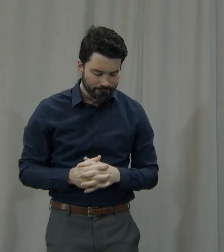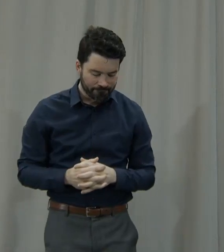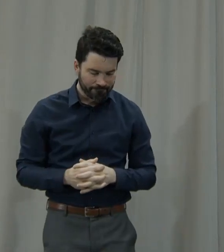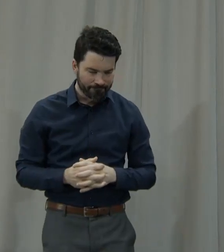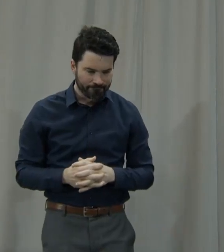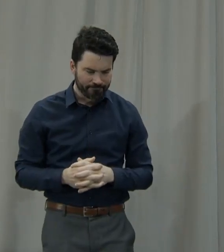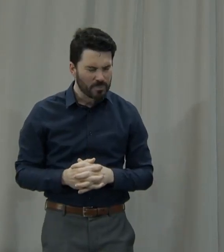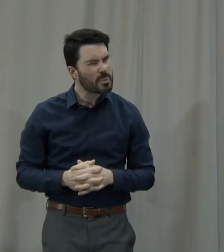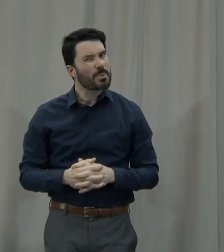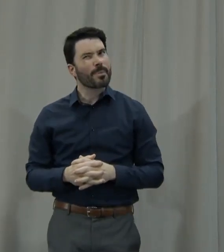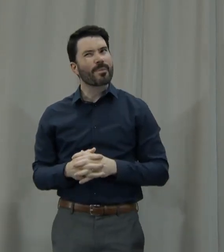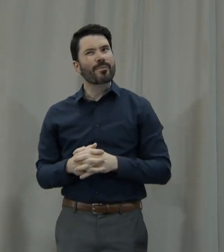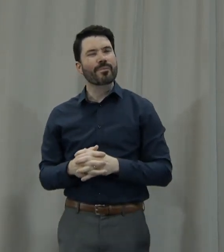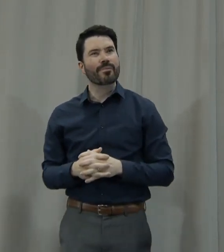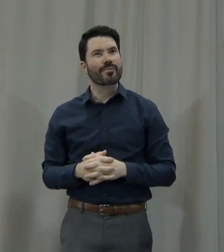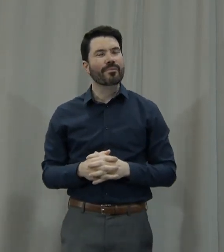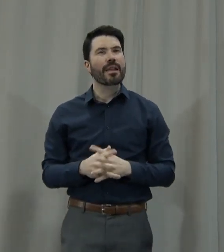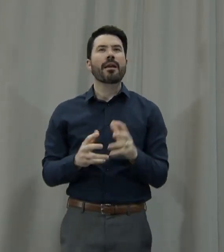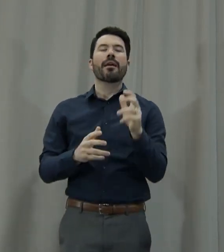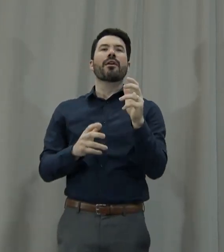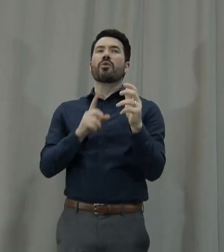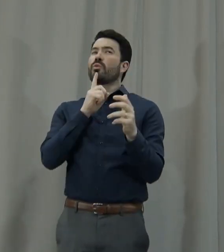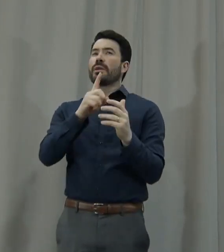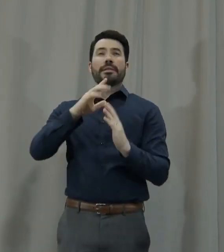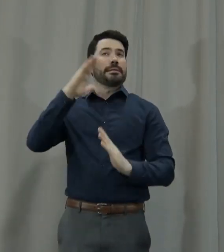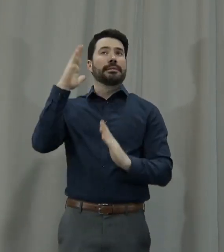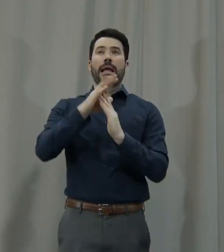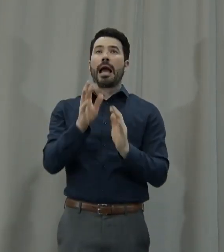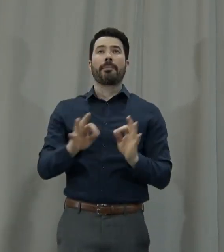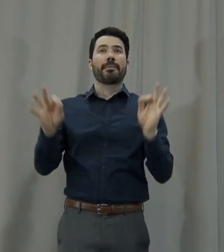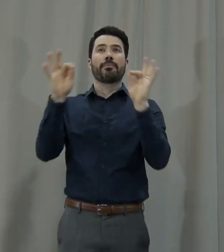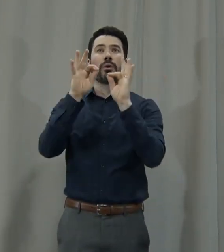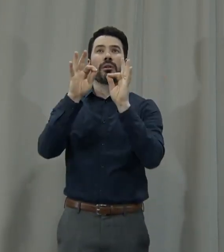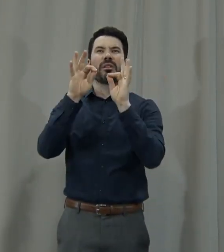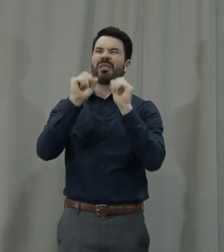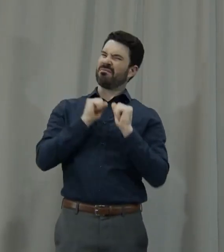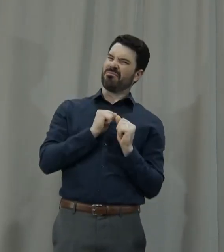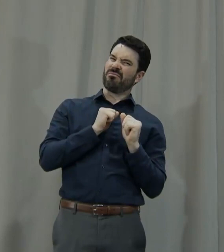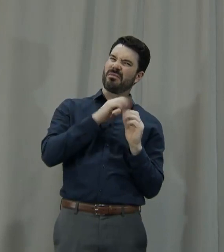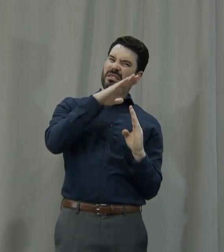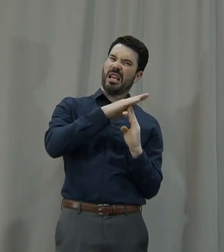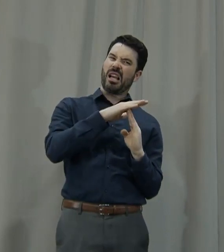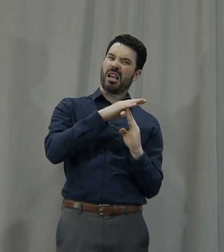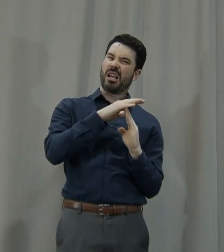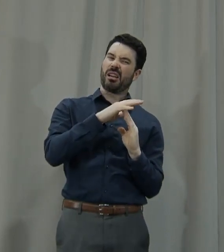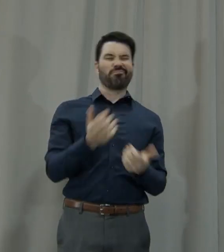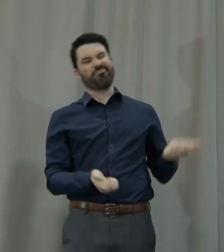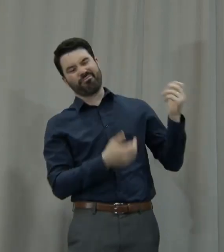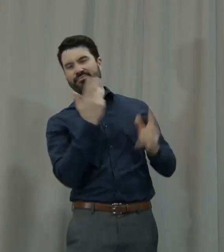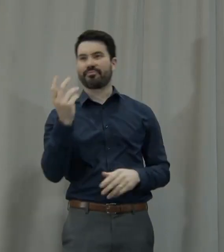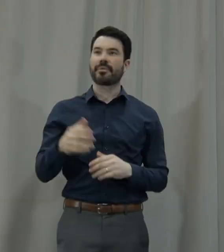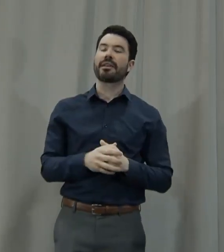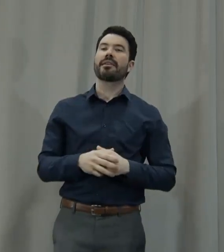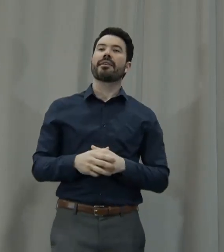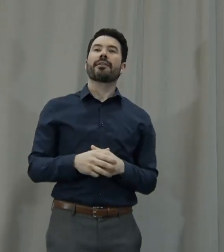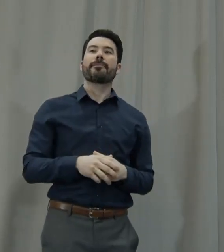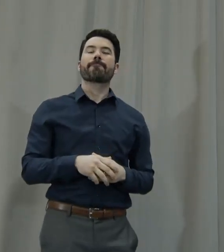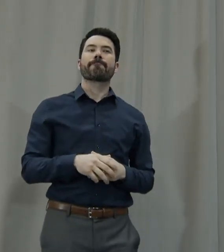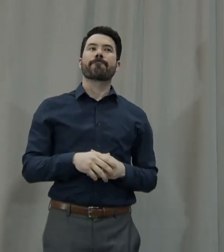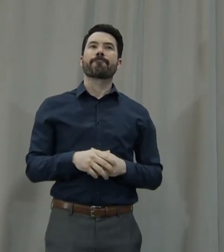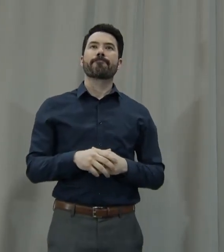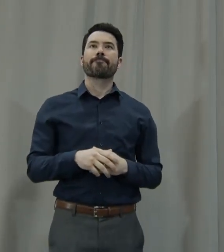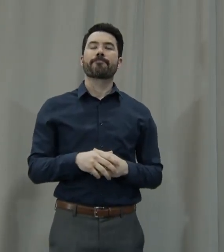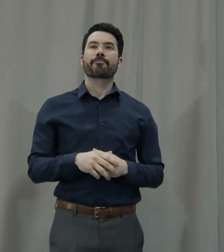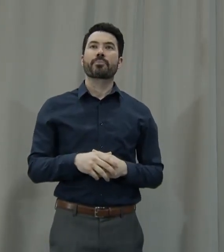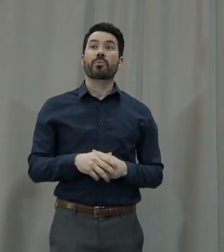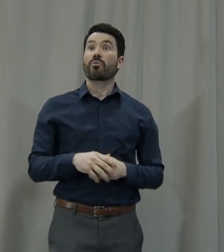But most importantly, I shouldn't say most importantly, but I think it's important to recognize that despite those